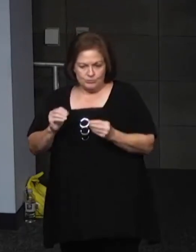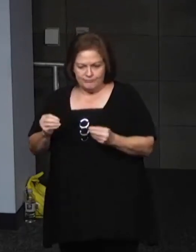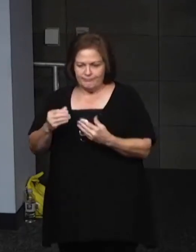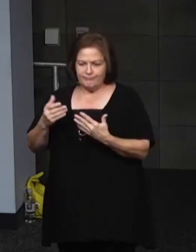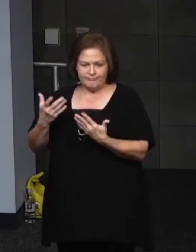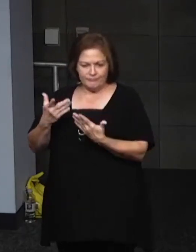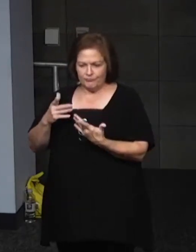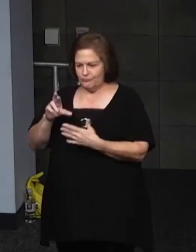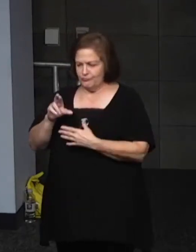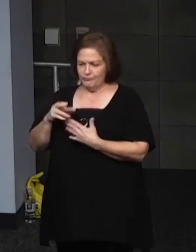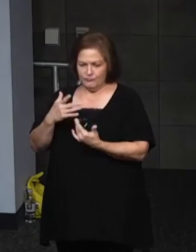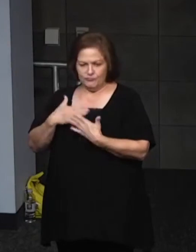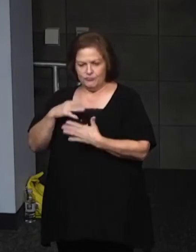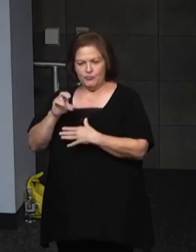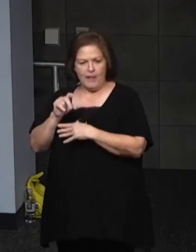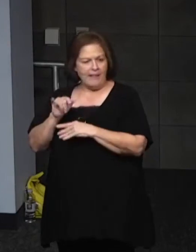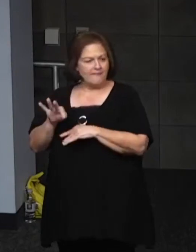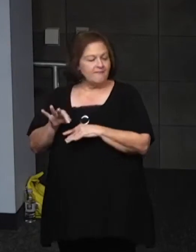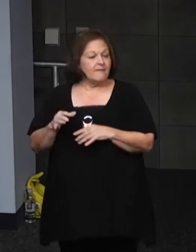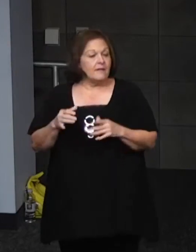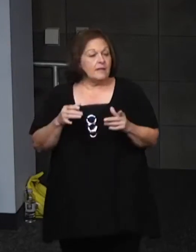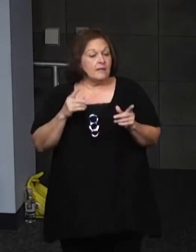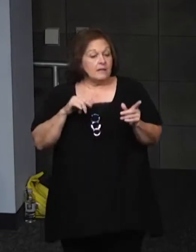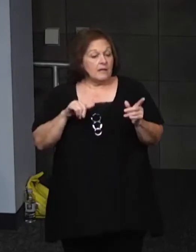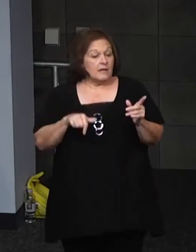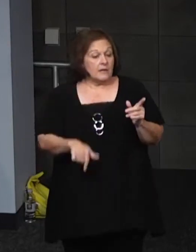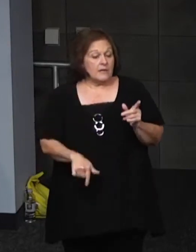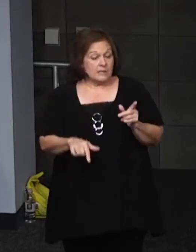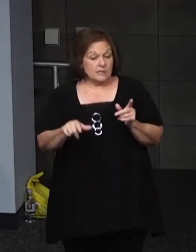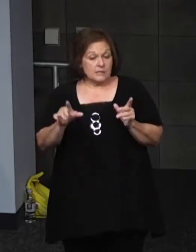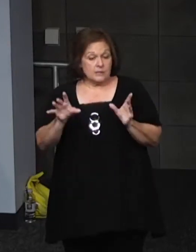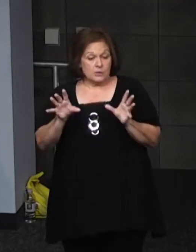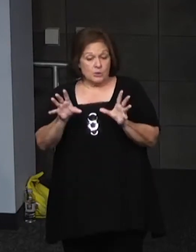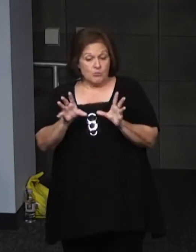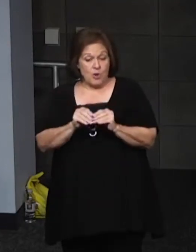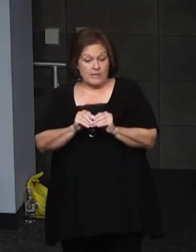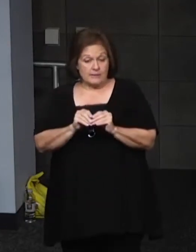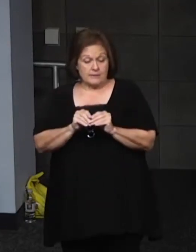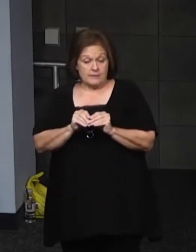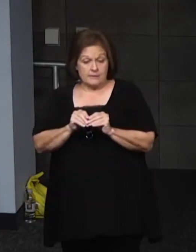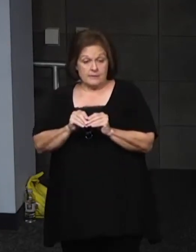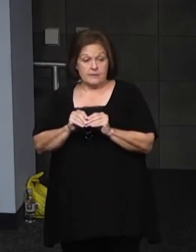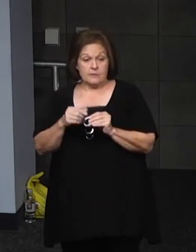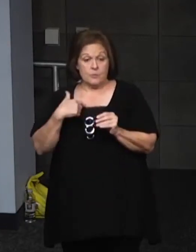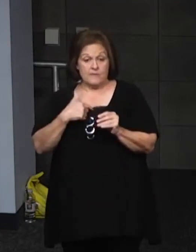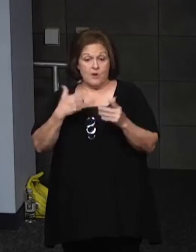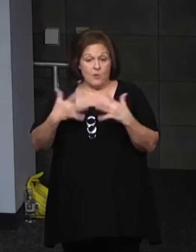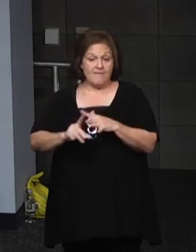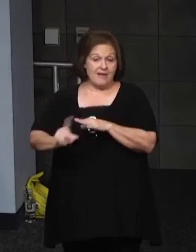As of before this press conference, previous days we have evacuated